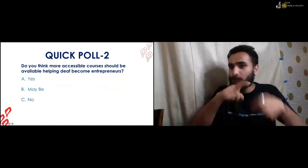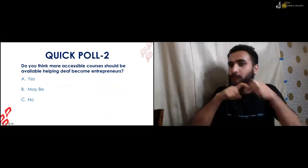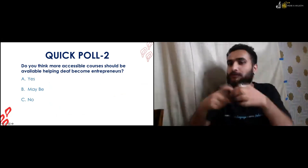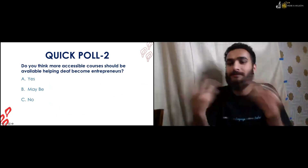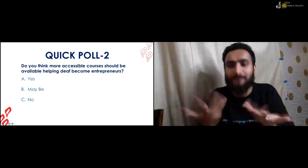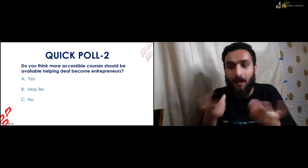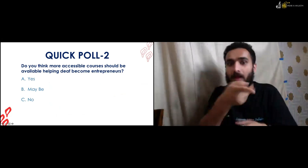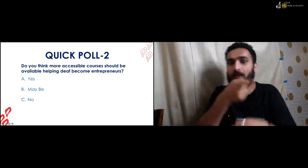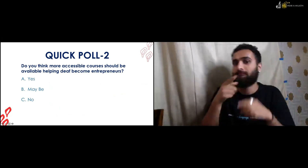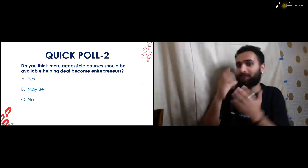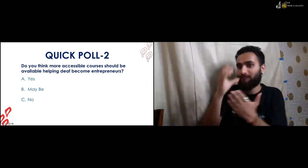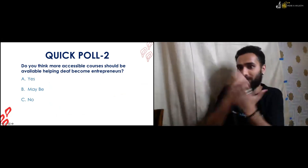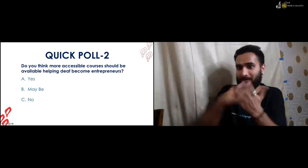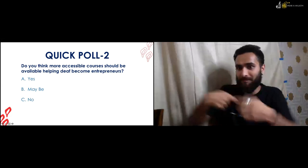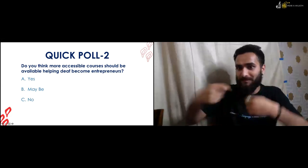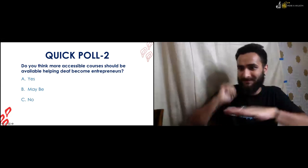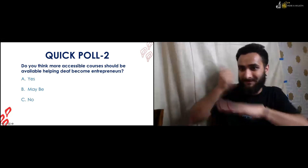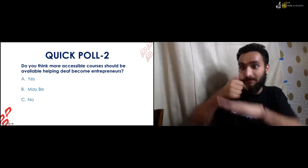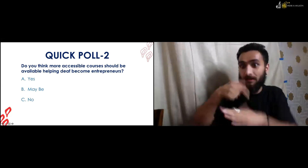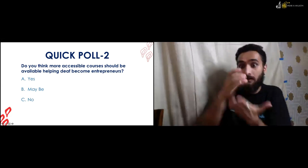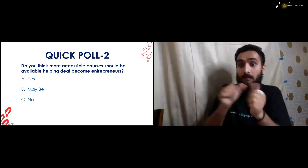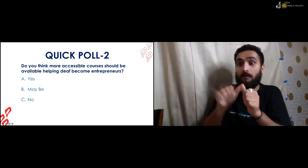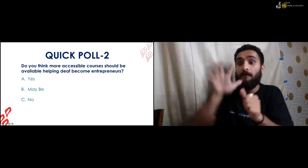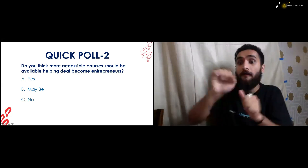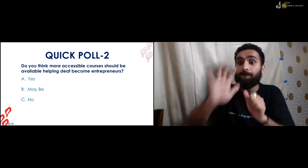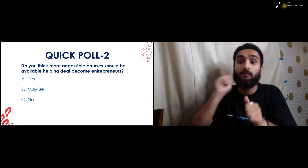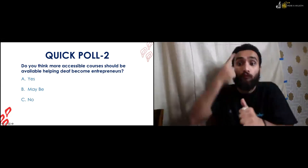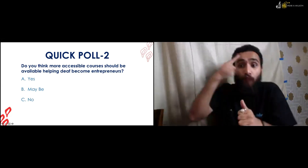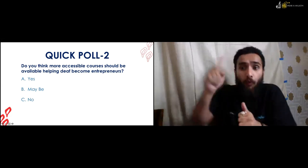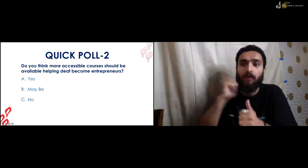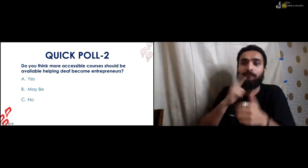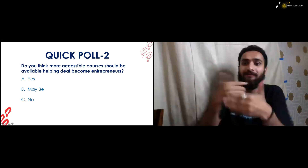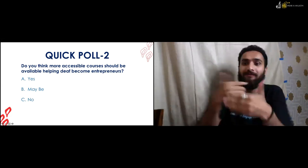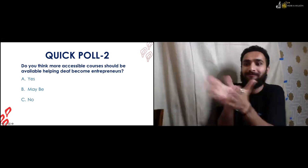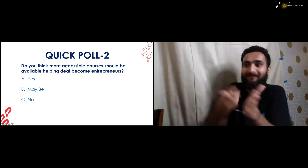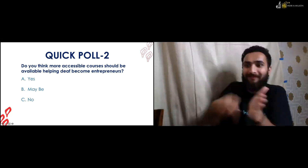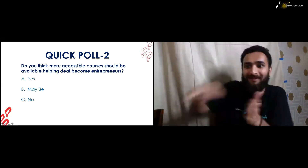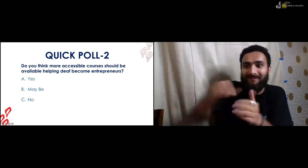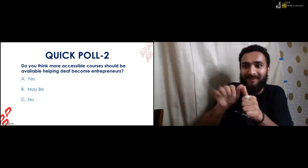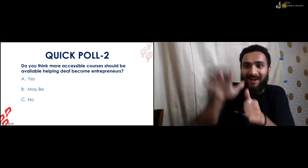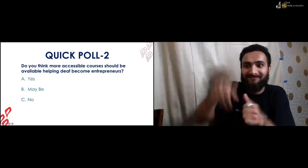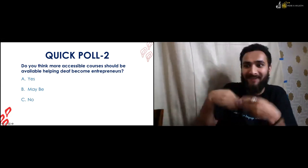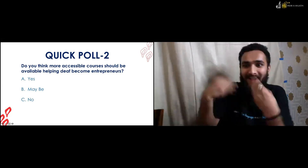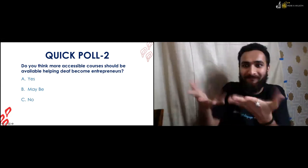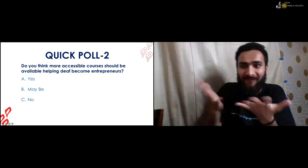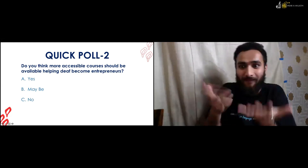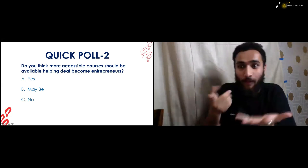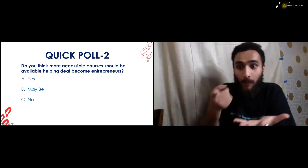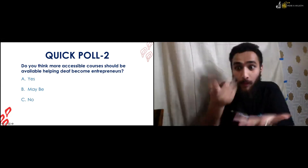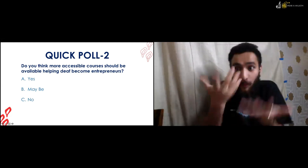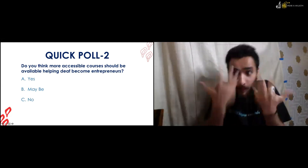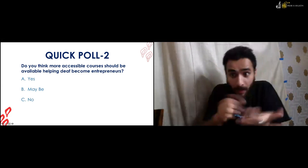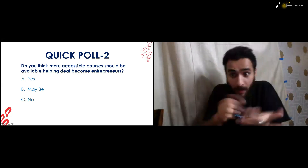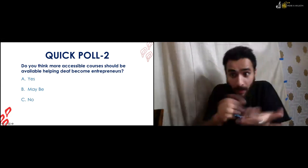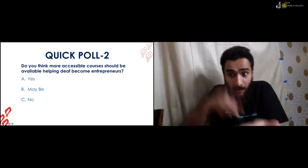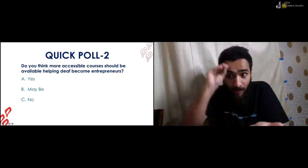not accessible for the deaf people. So the question is, do you think that more accessible courses should be